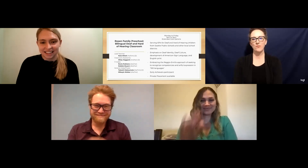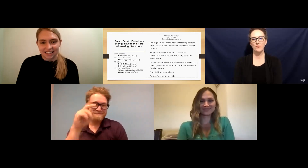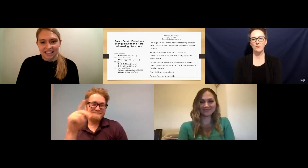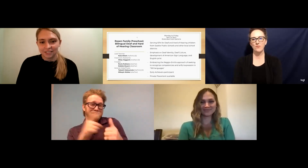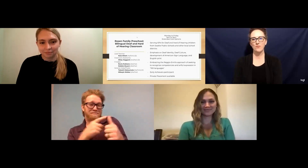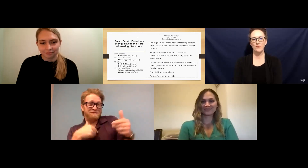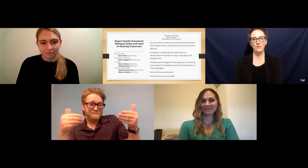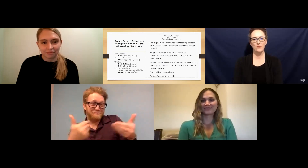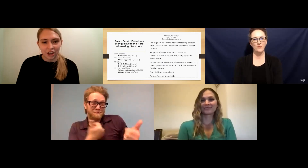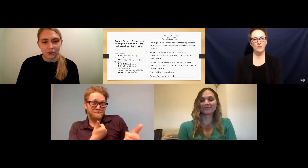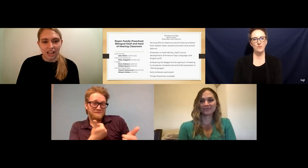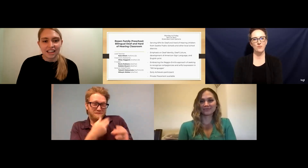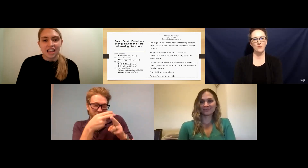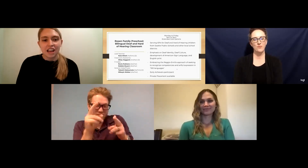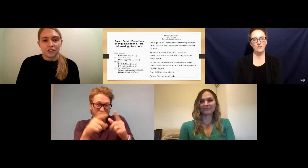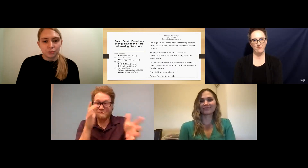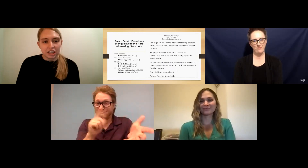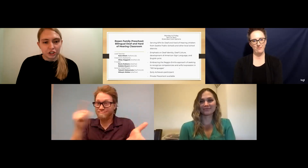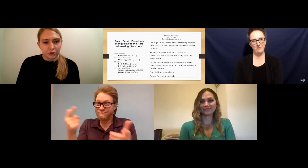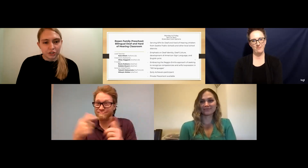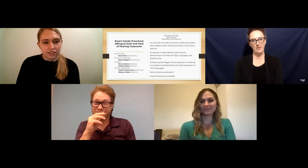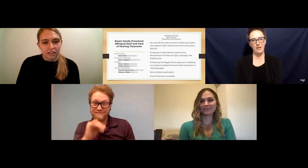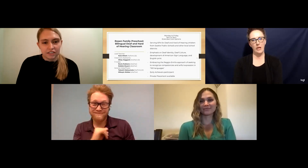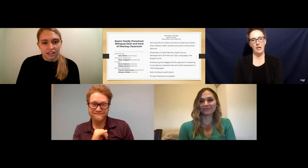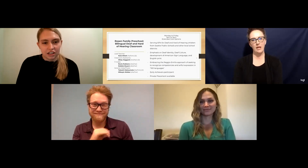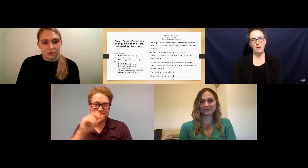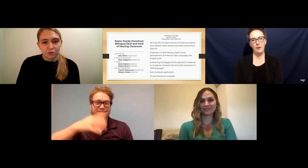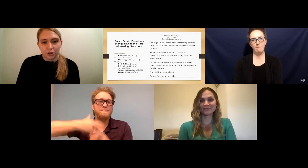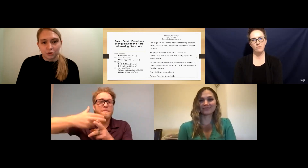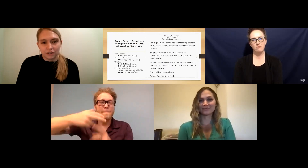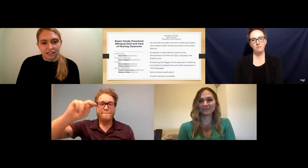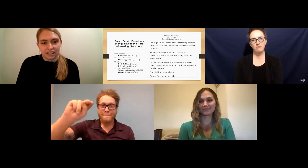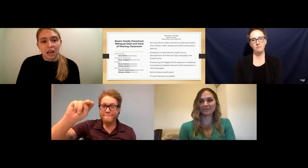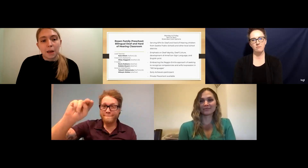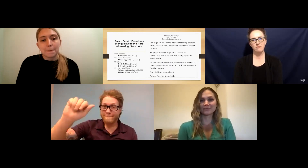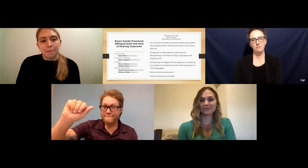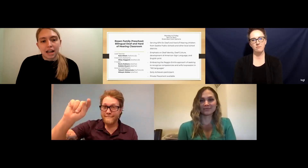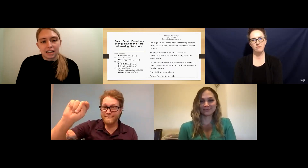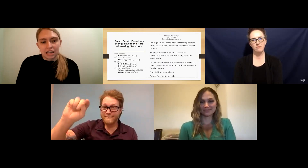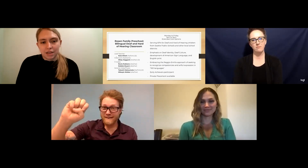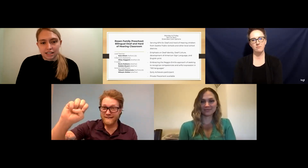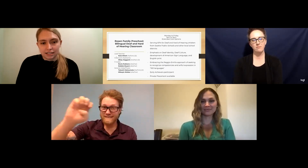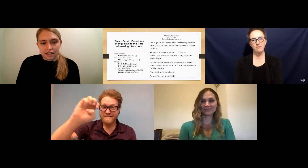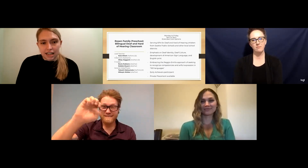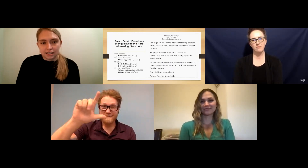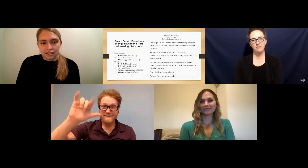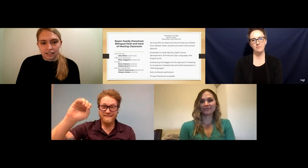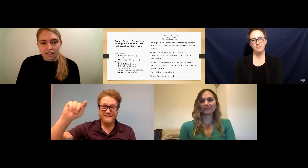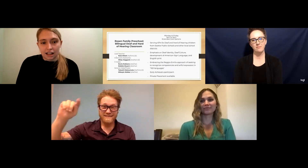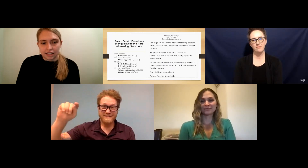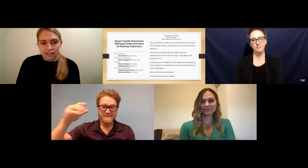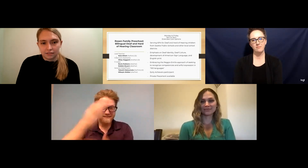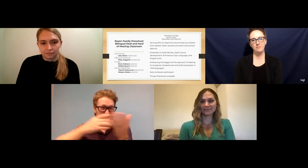Misty. Hi, Nate. Okay, first we'll introduce ourselves and then we'll go through everything. My name is